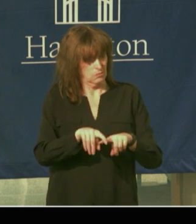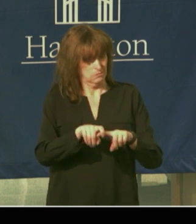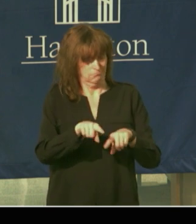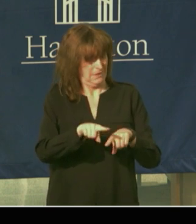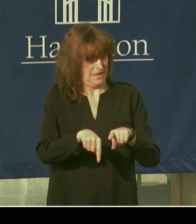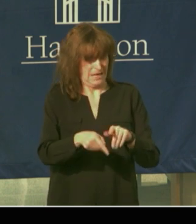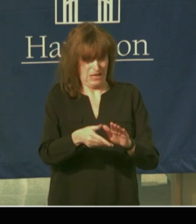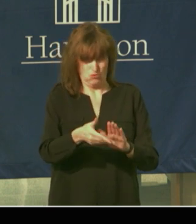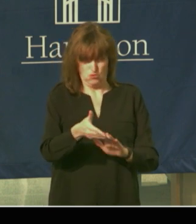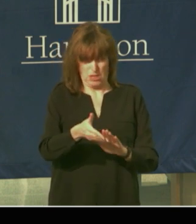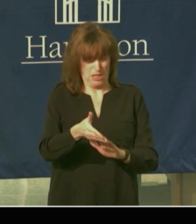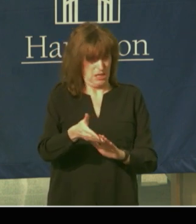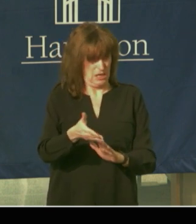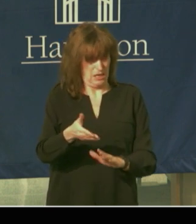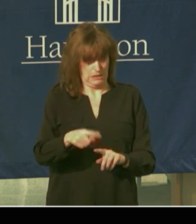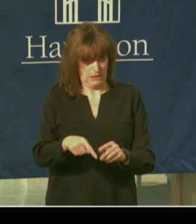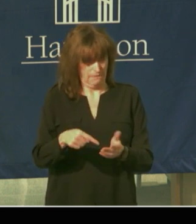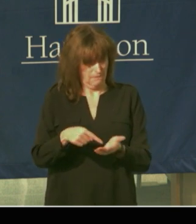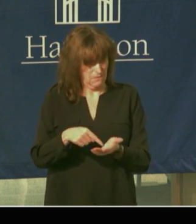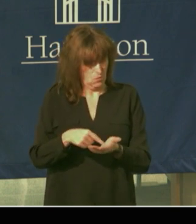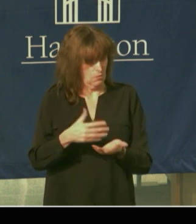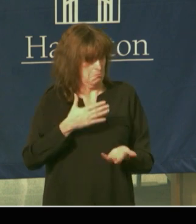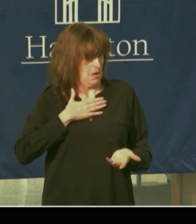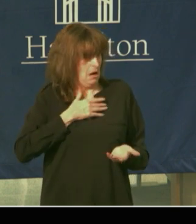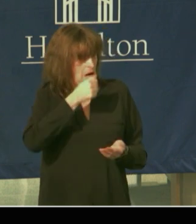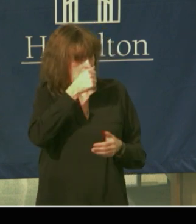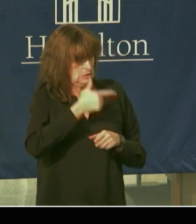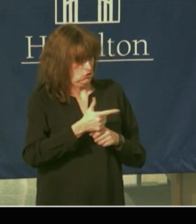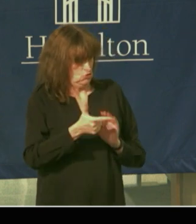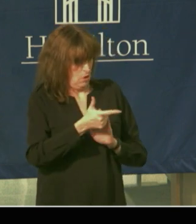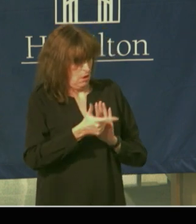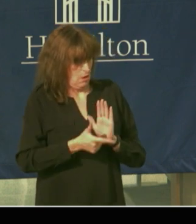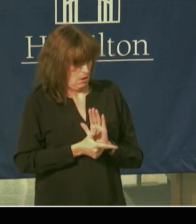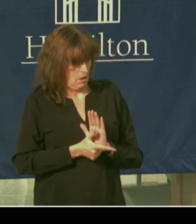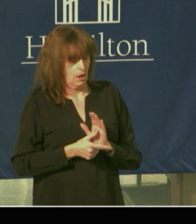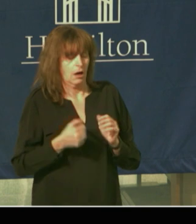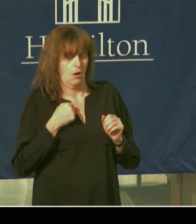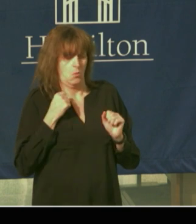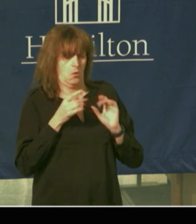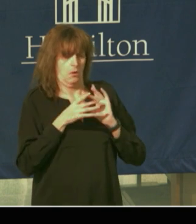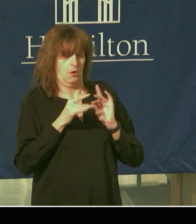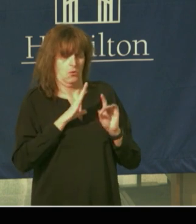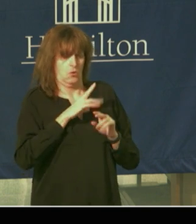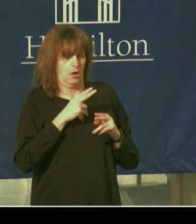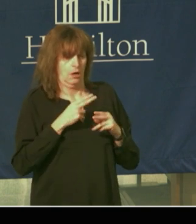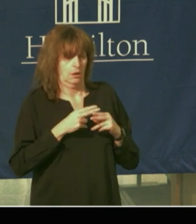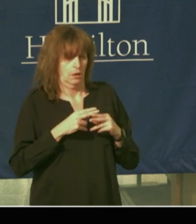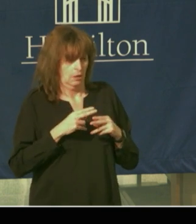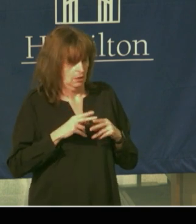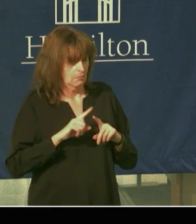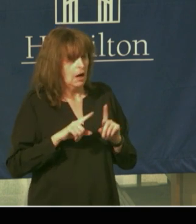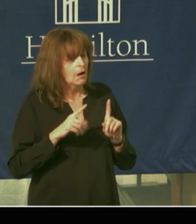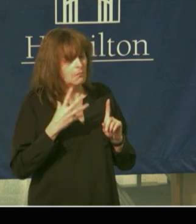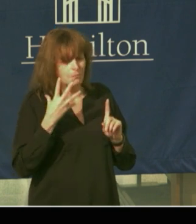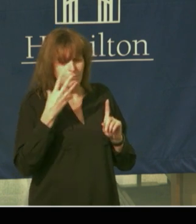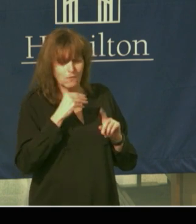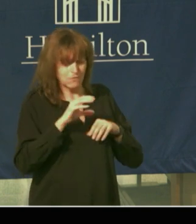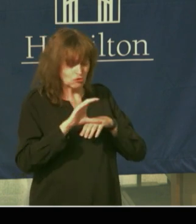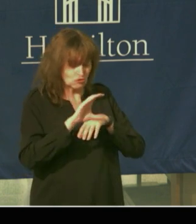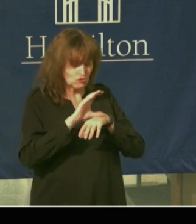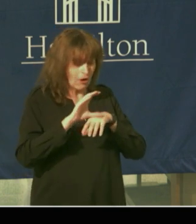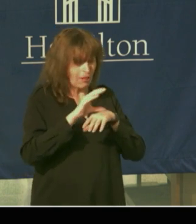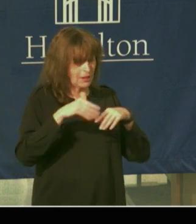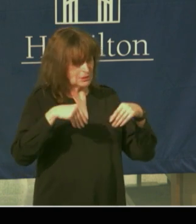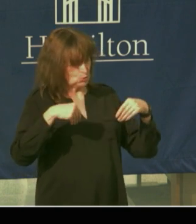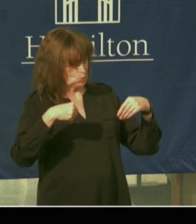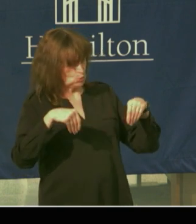My sister-in-law, I won't give her the name of the location, but has a lovely chocolate shop in a couple of locations. Unfortunately, I had to announce today to